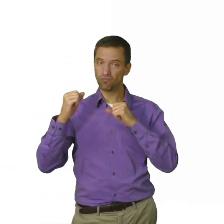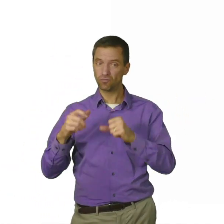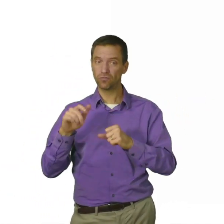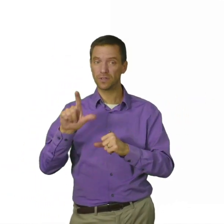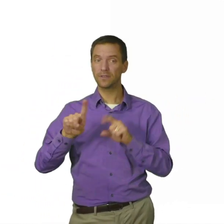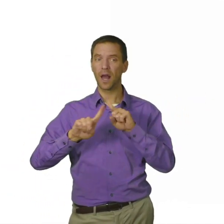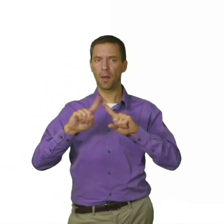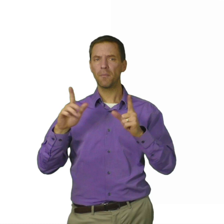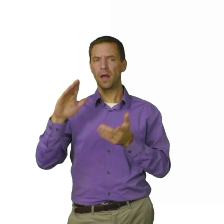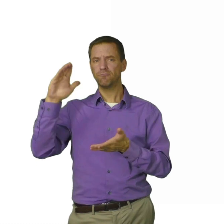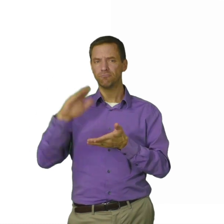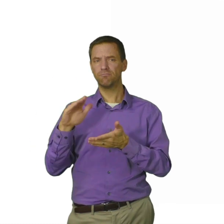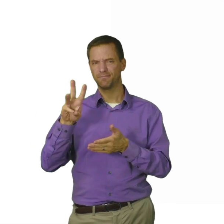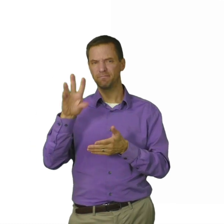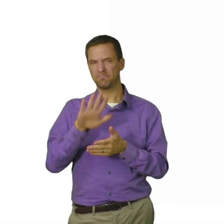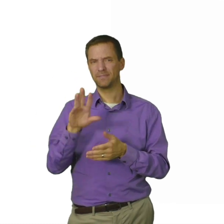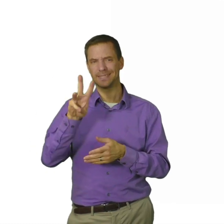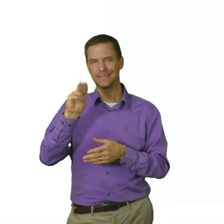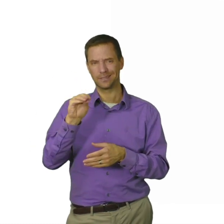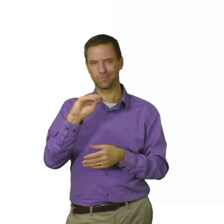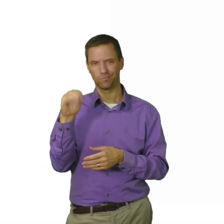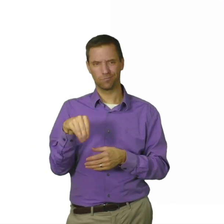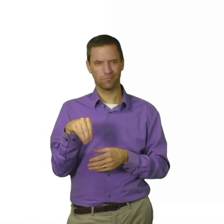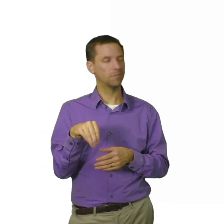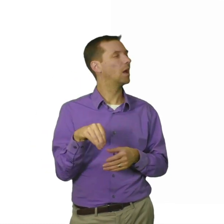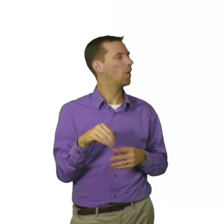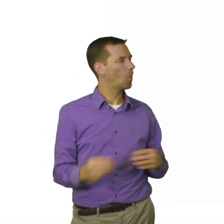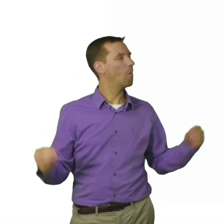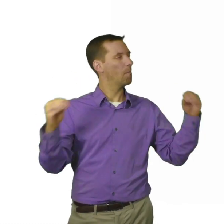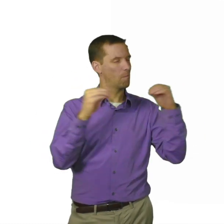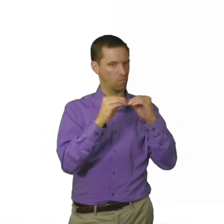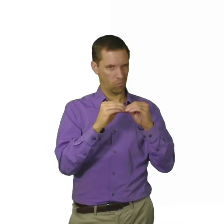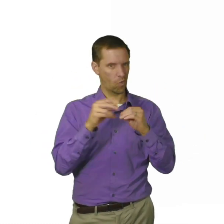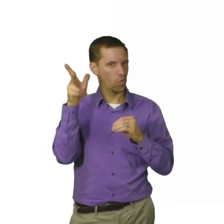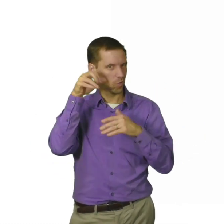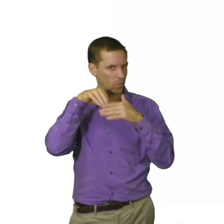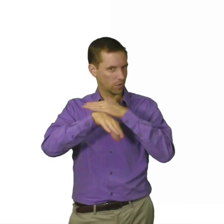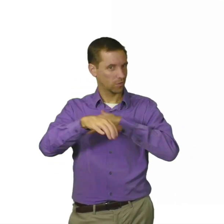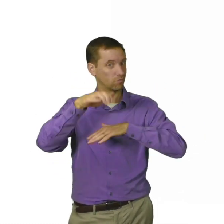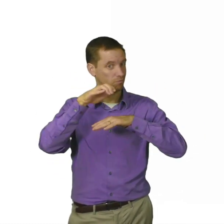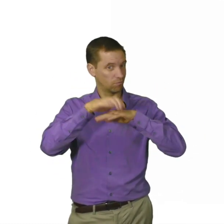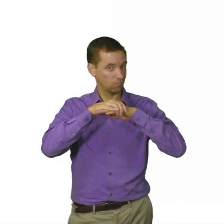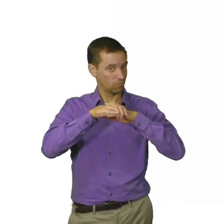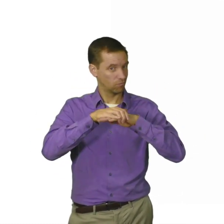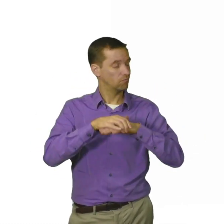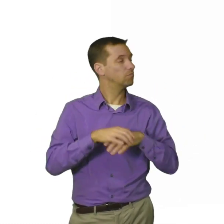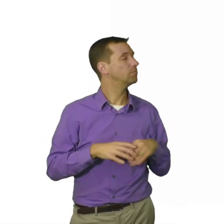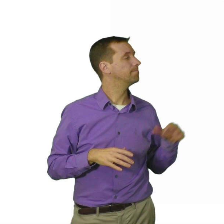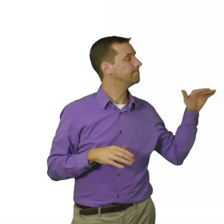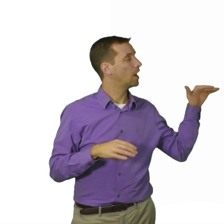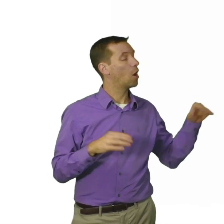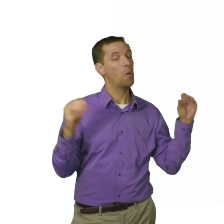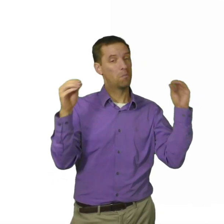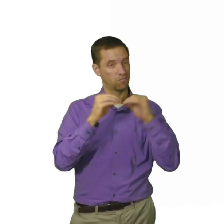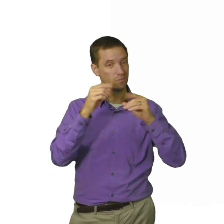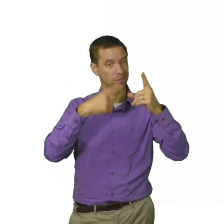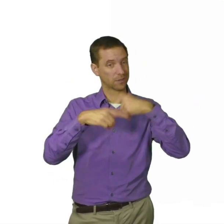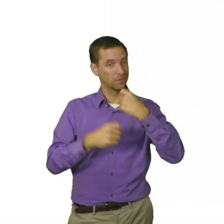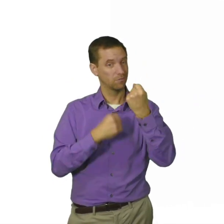And here once again we have another child who has lots of ASL, although a little bit less, more like 60%. Here we do have more auditory